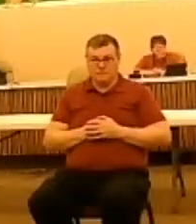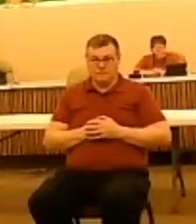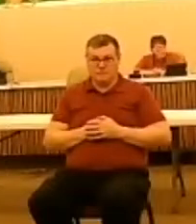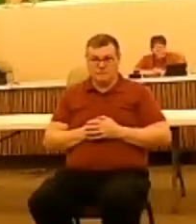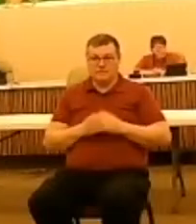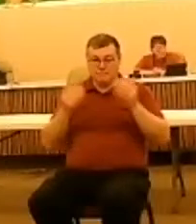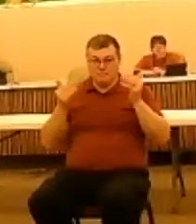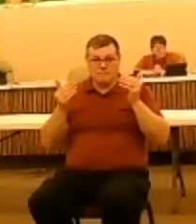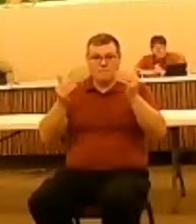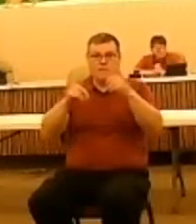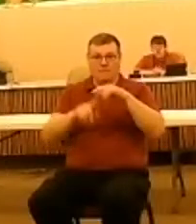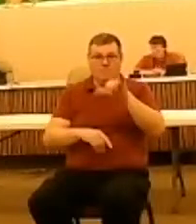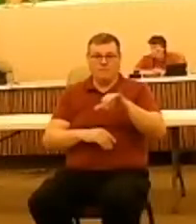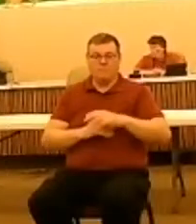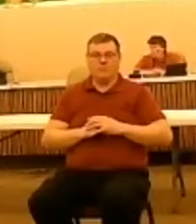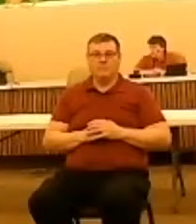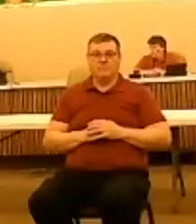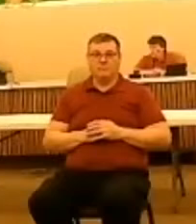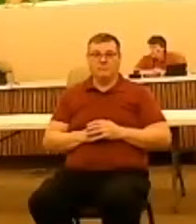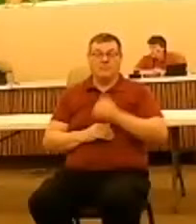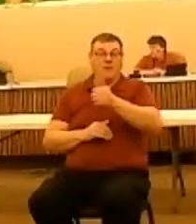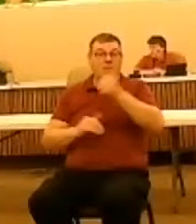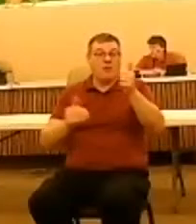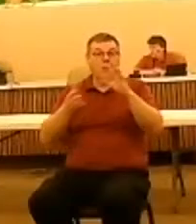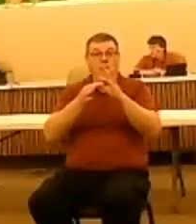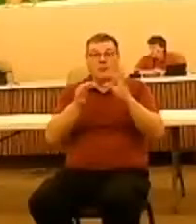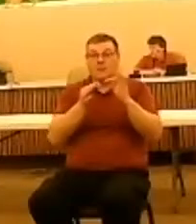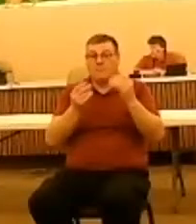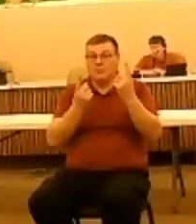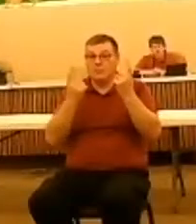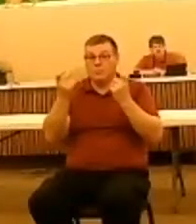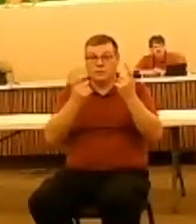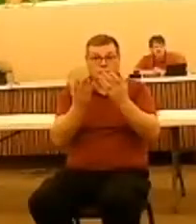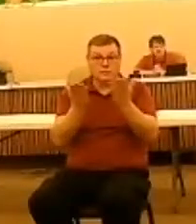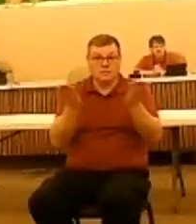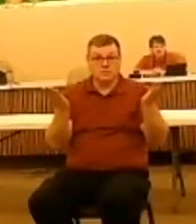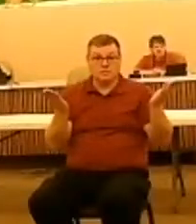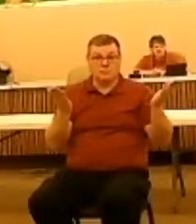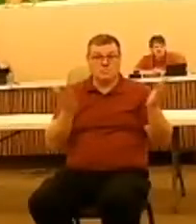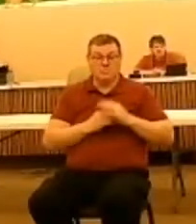we'll go from there. Yep. Any other comments, questions?